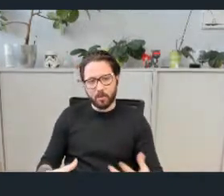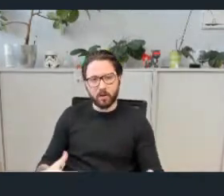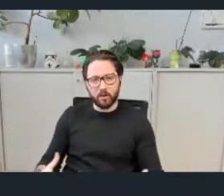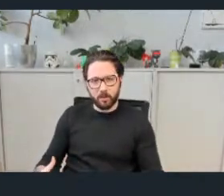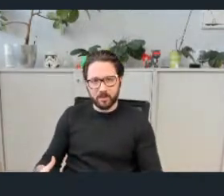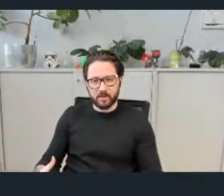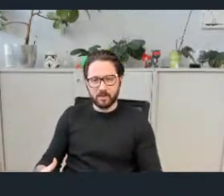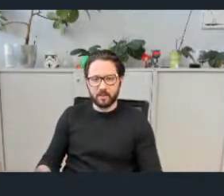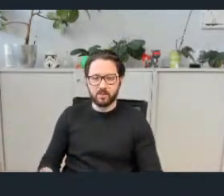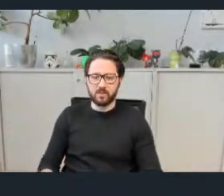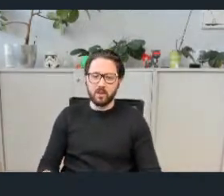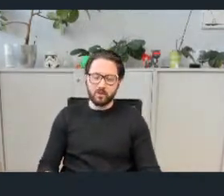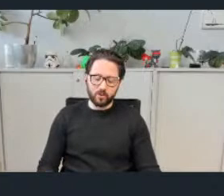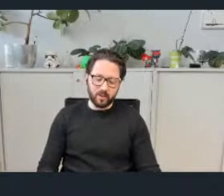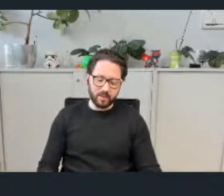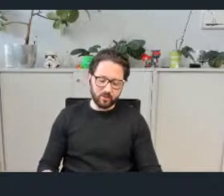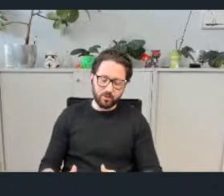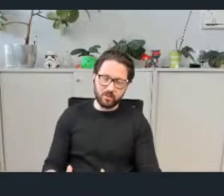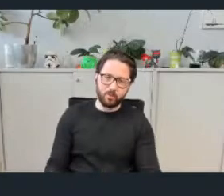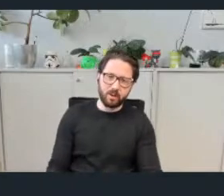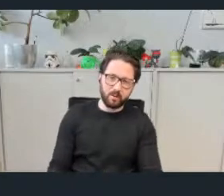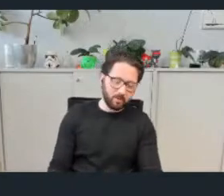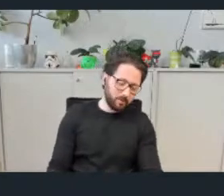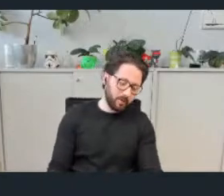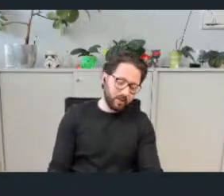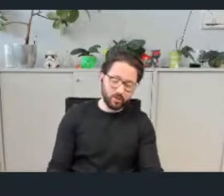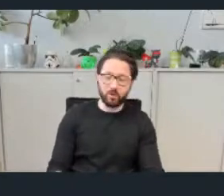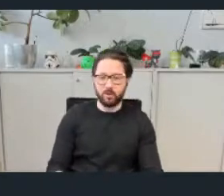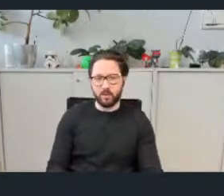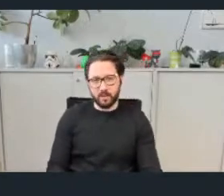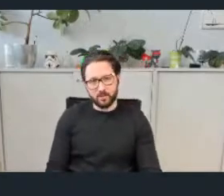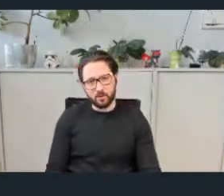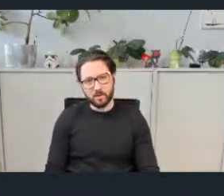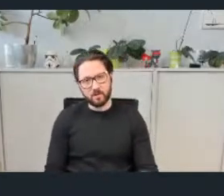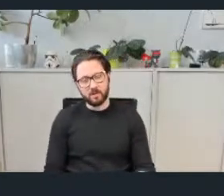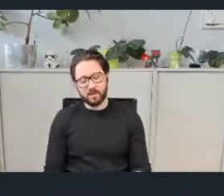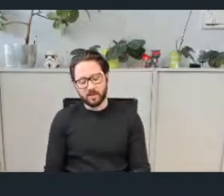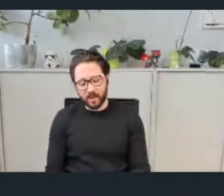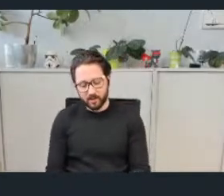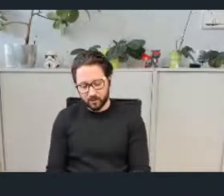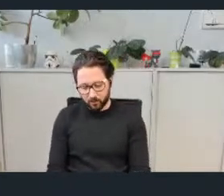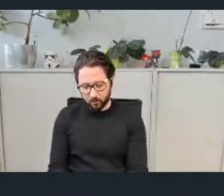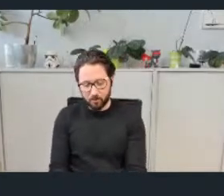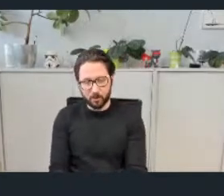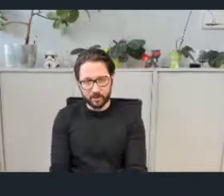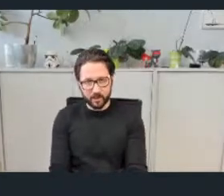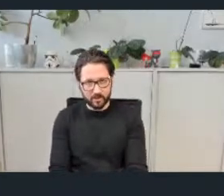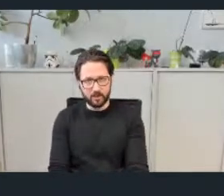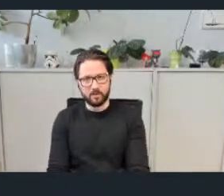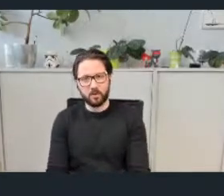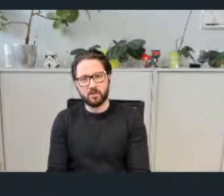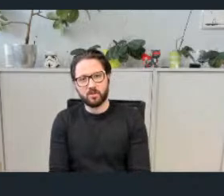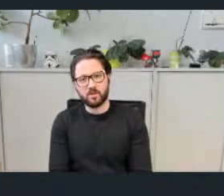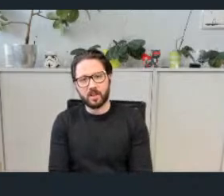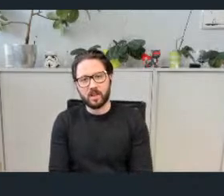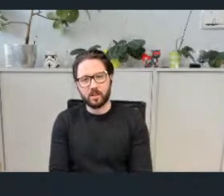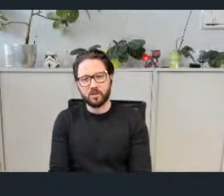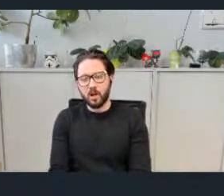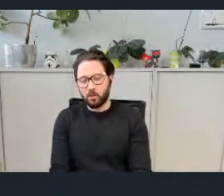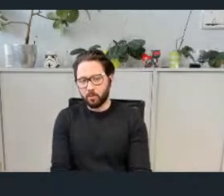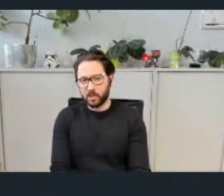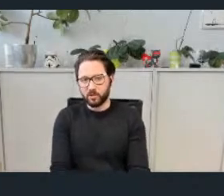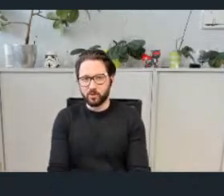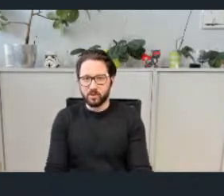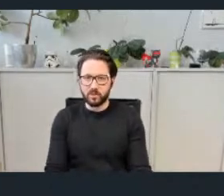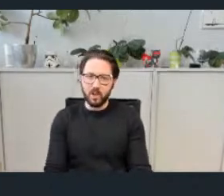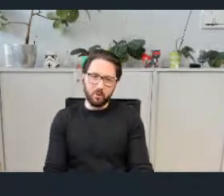architecture and hyperparameter settings, so that as soon as we are finished, or as soon as we have a state from our data set of the Austrian Sign